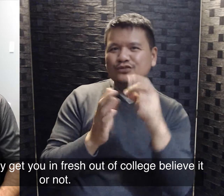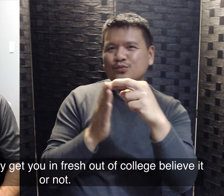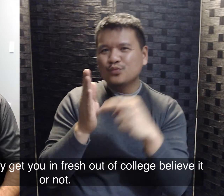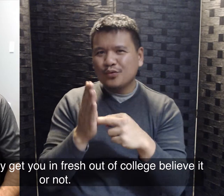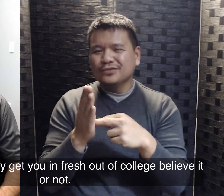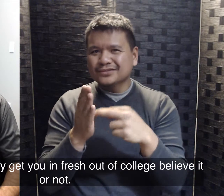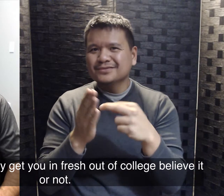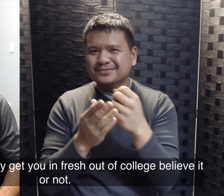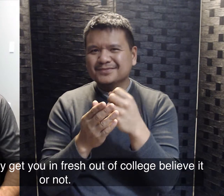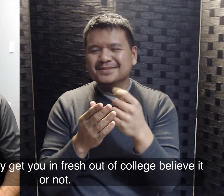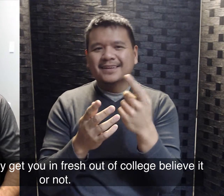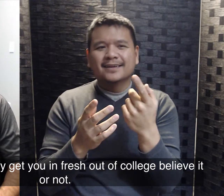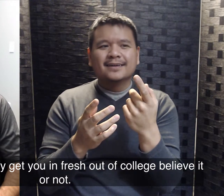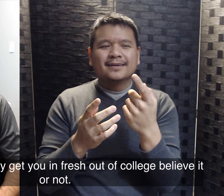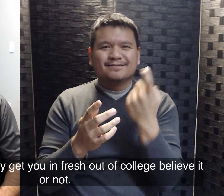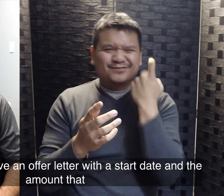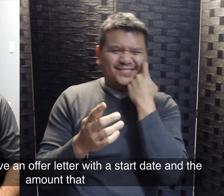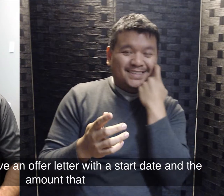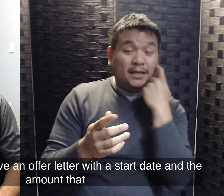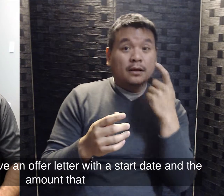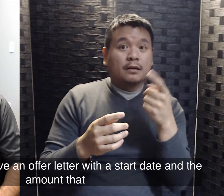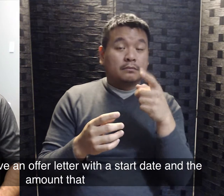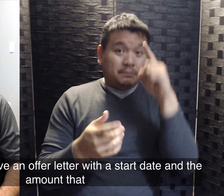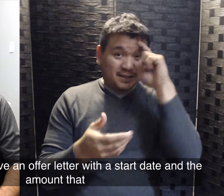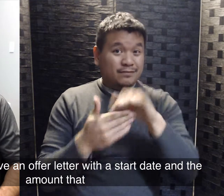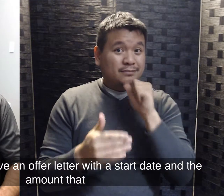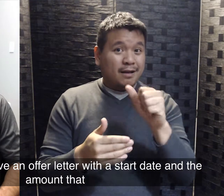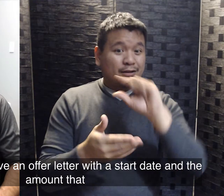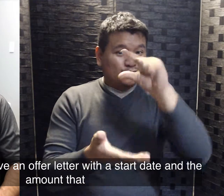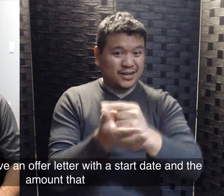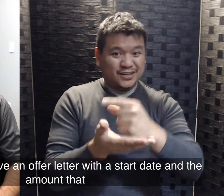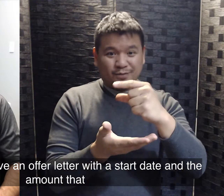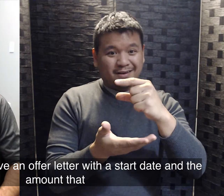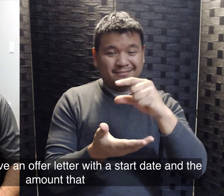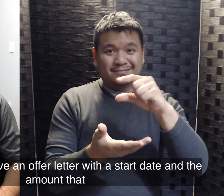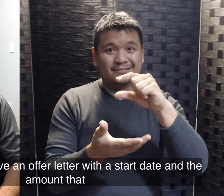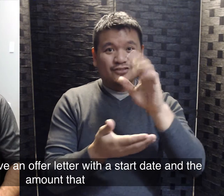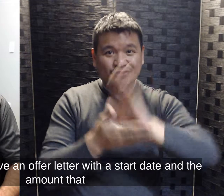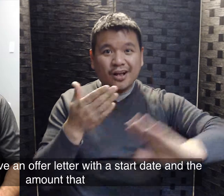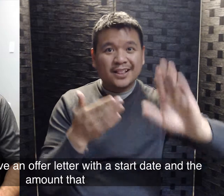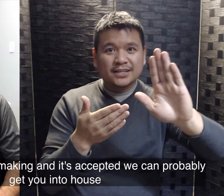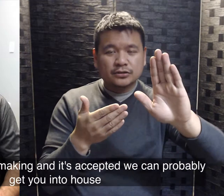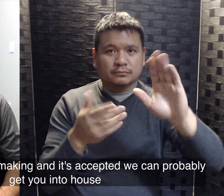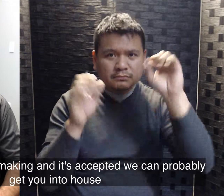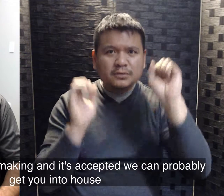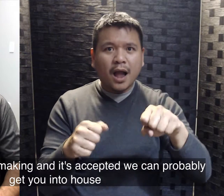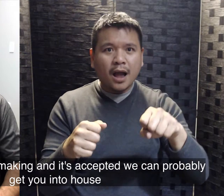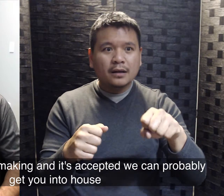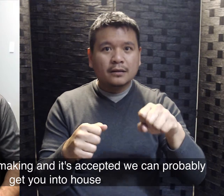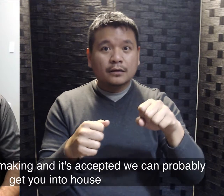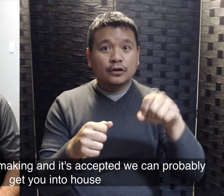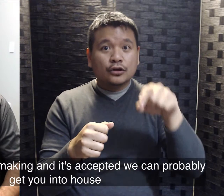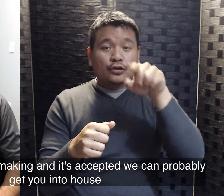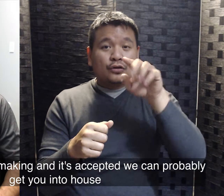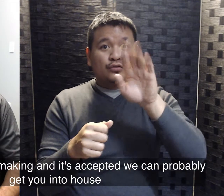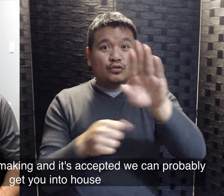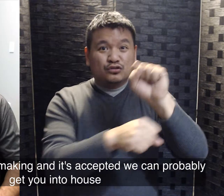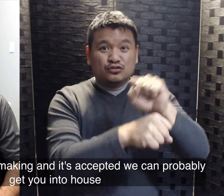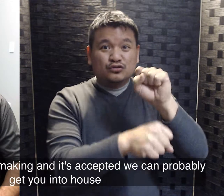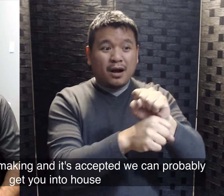get you in fresh out of college. Believe it or not, as long as you have an offer letter with a start date and the amount that you're going to be making and it's